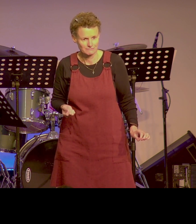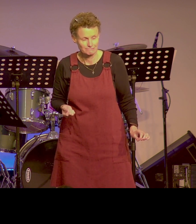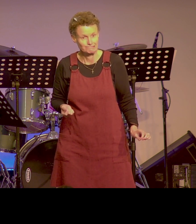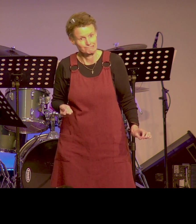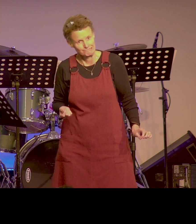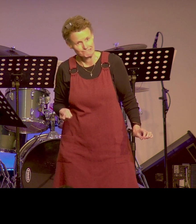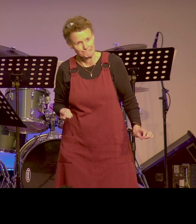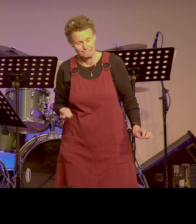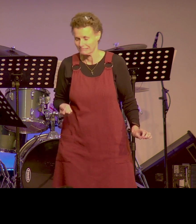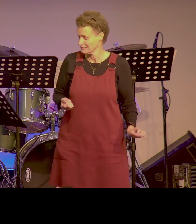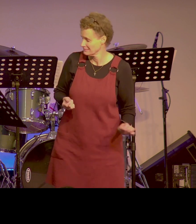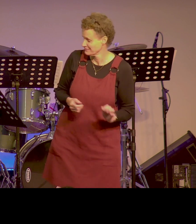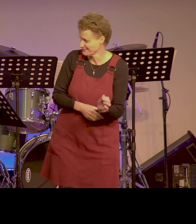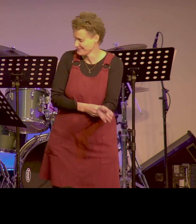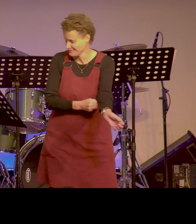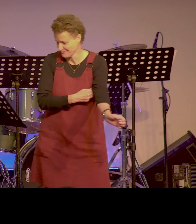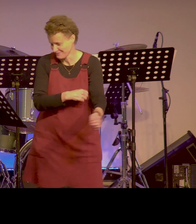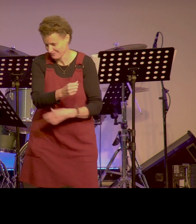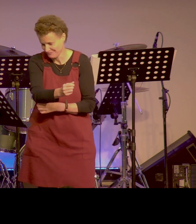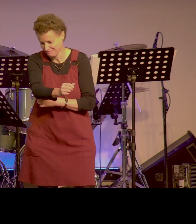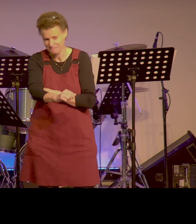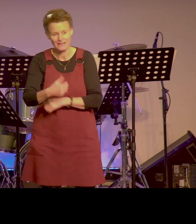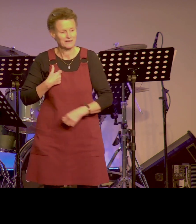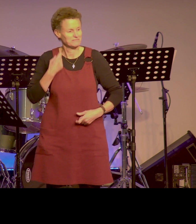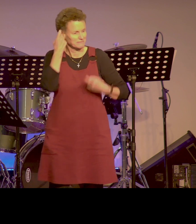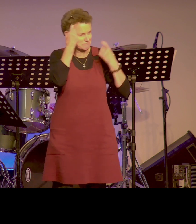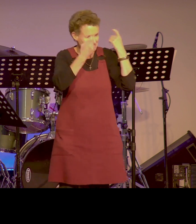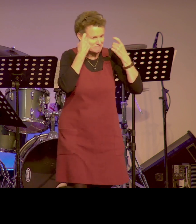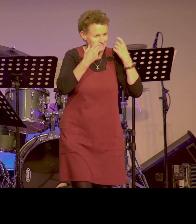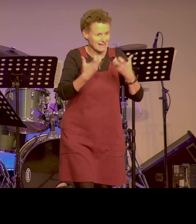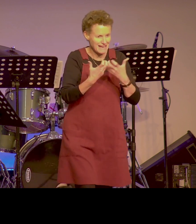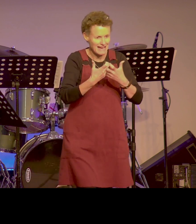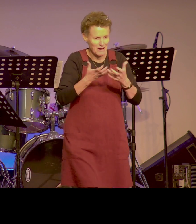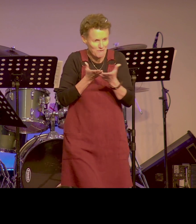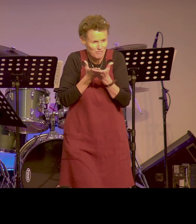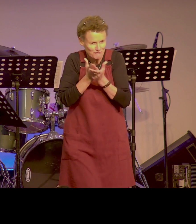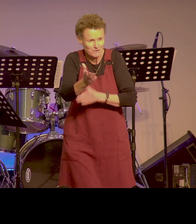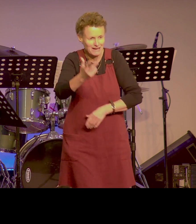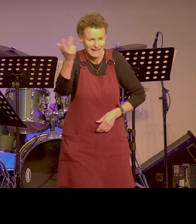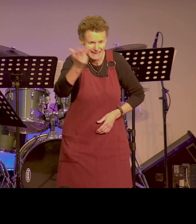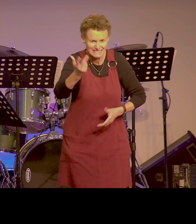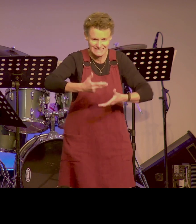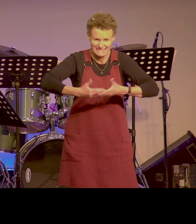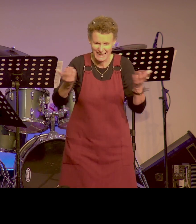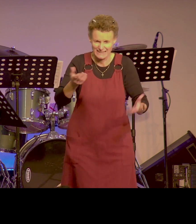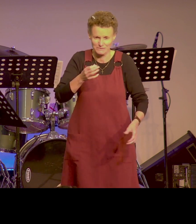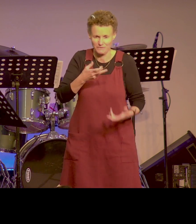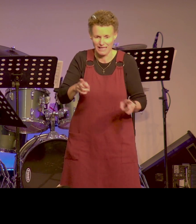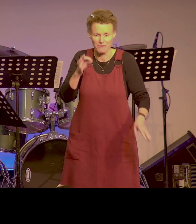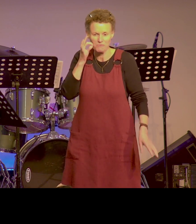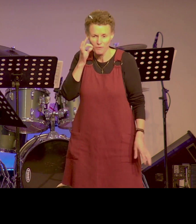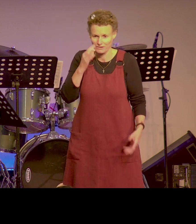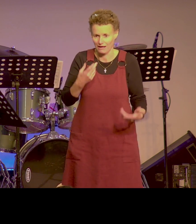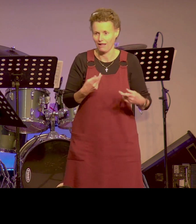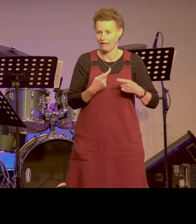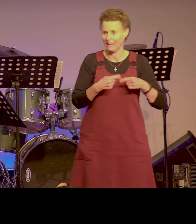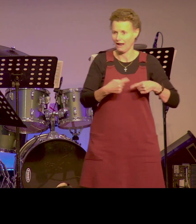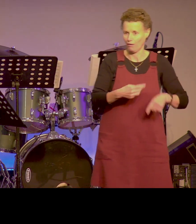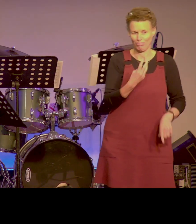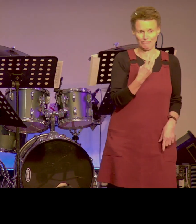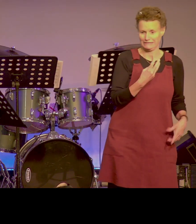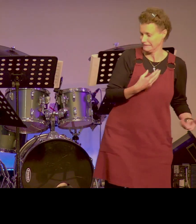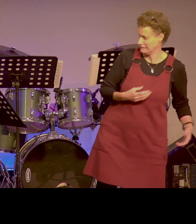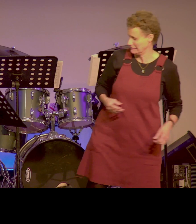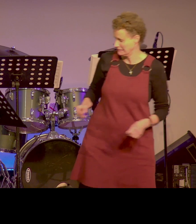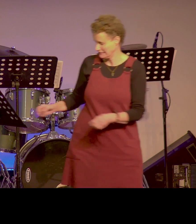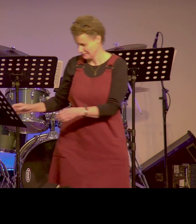The police totally forgot about him. Awful. Now I was thinking how you'd go through 18 days without